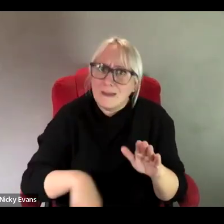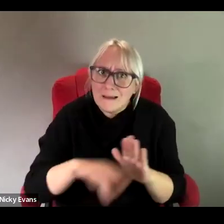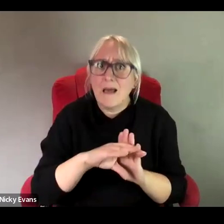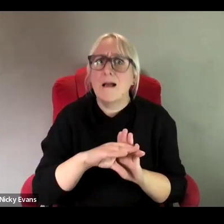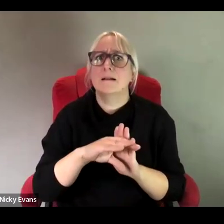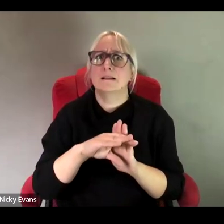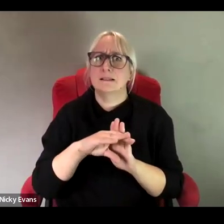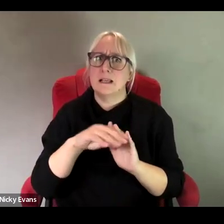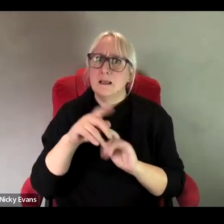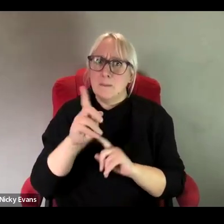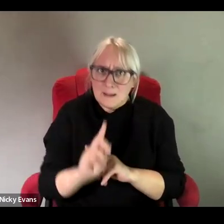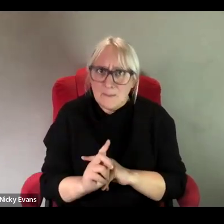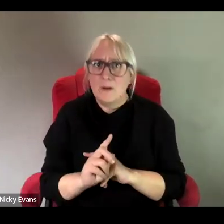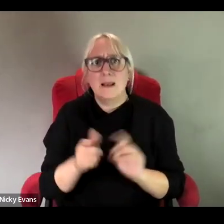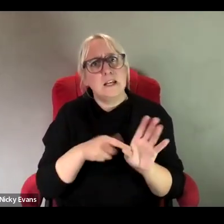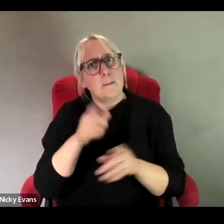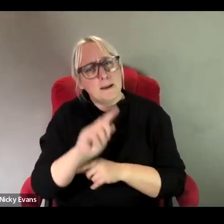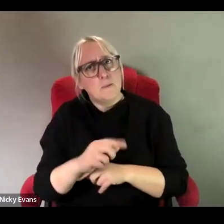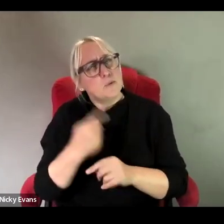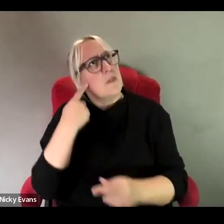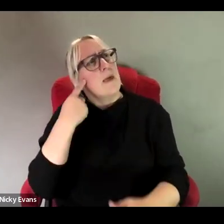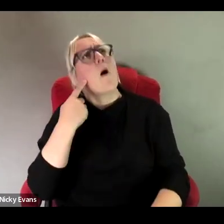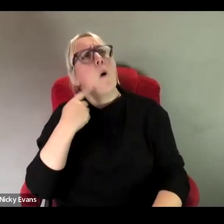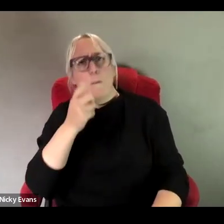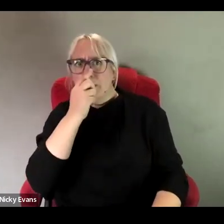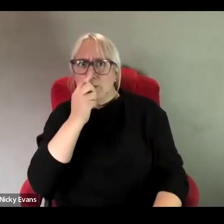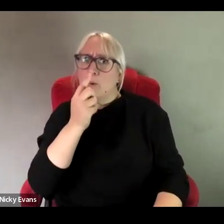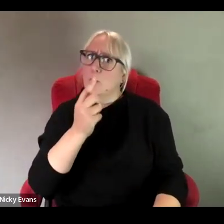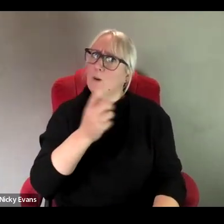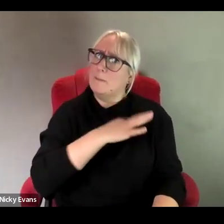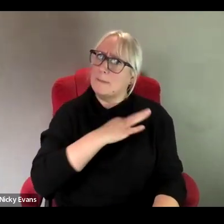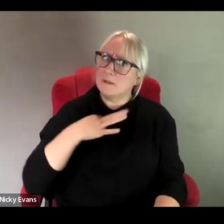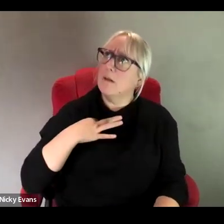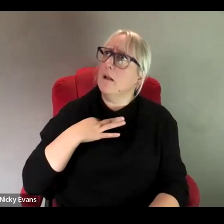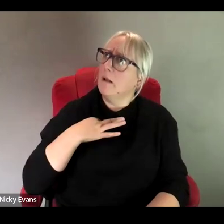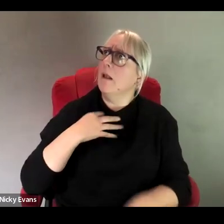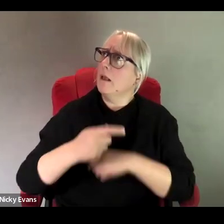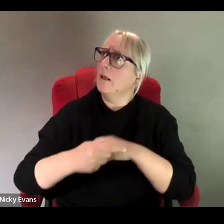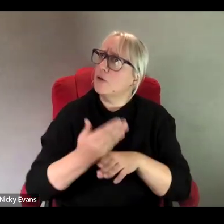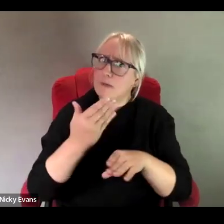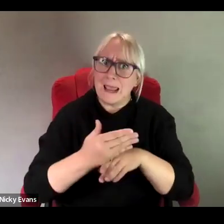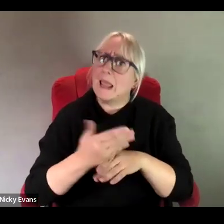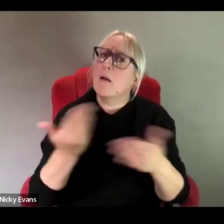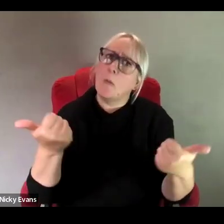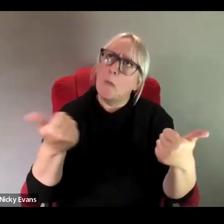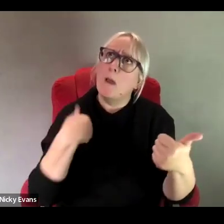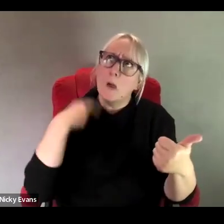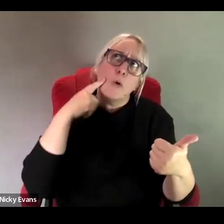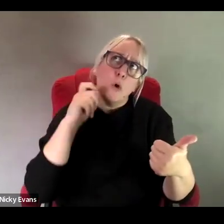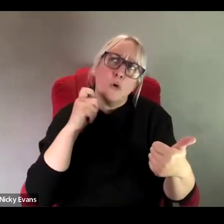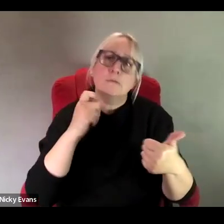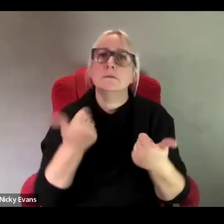medicine and professions allied to medicine as a career. Dr. Onka Sahota, who used to be our Greater London Assembly